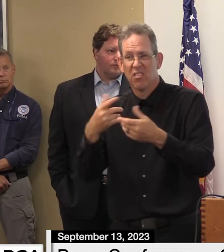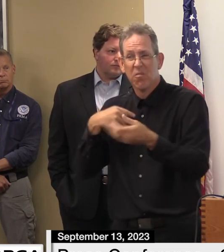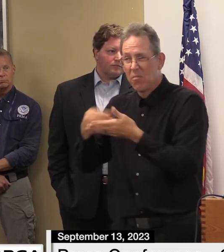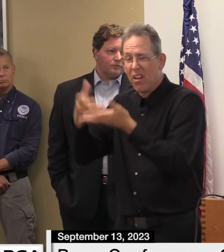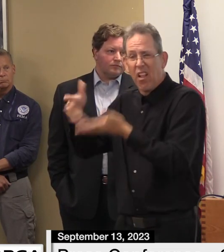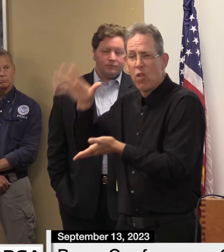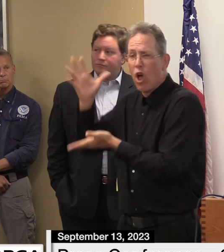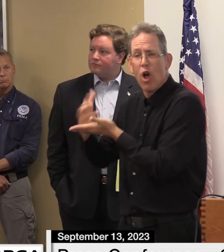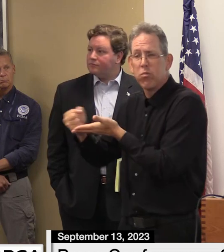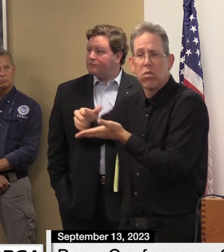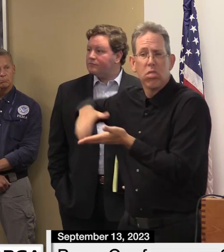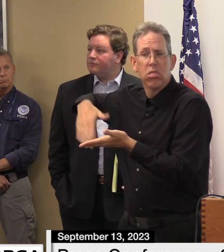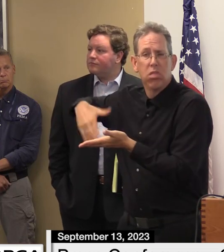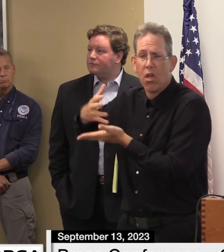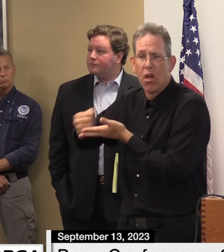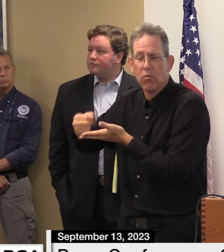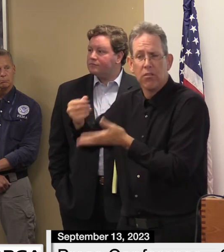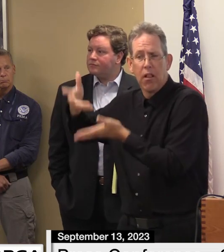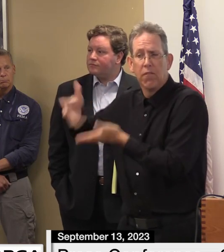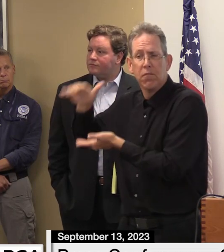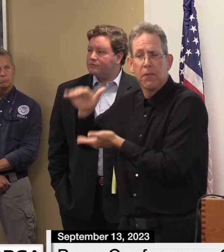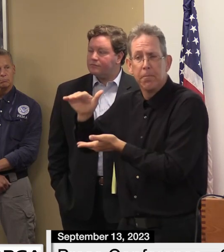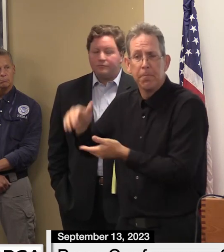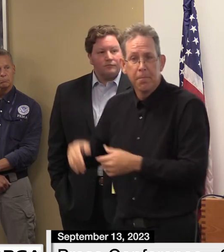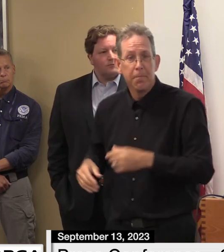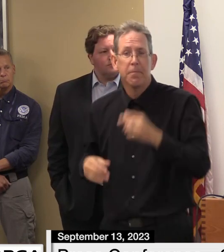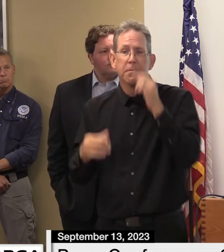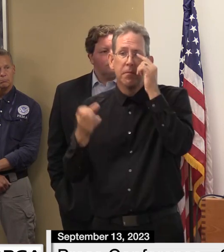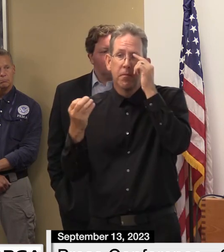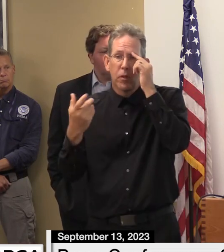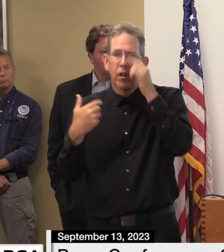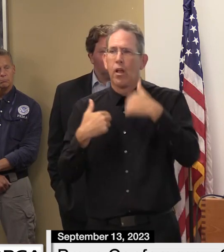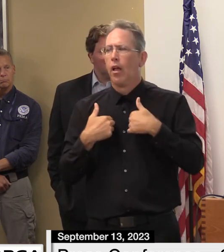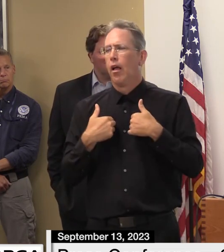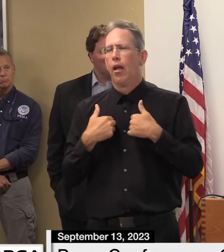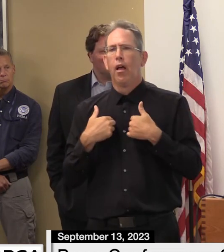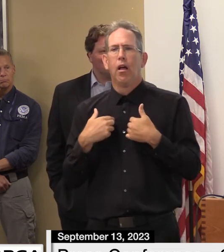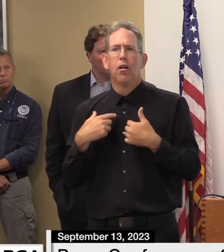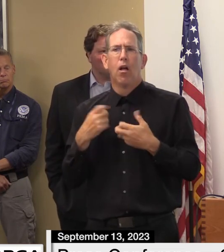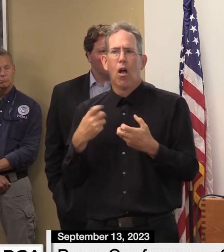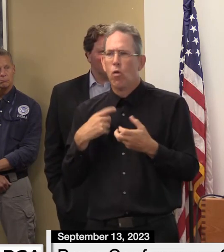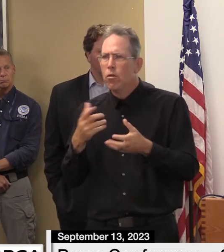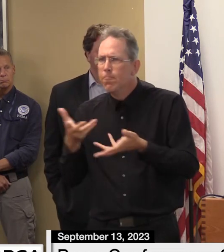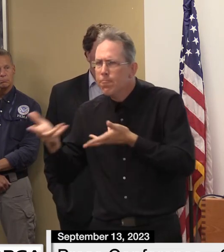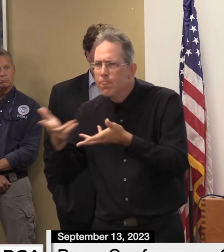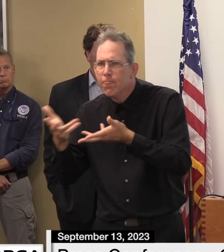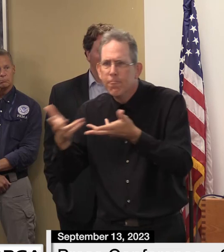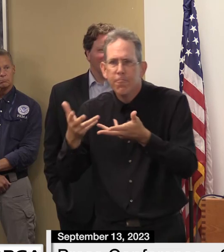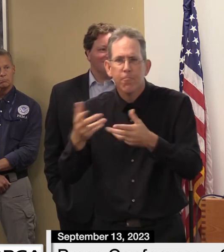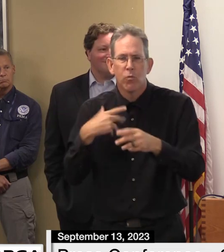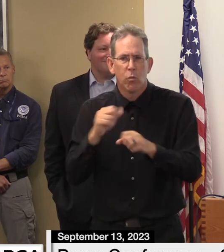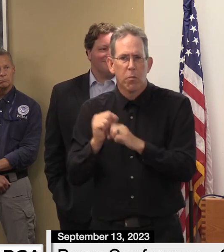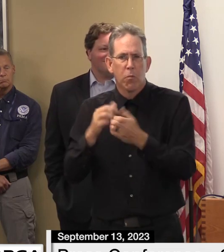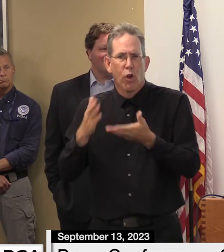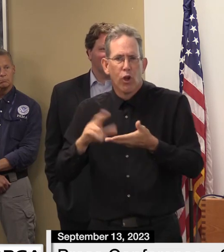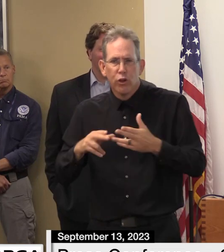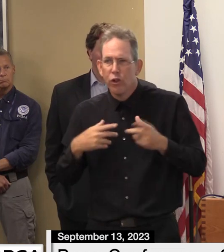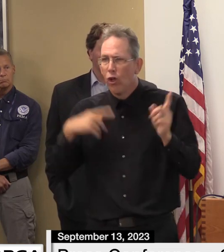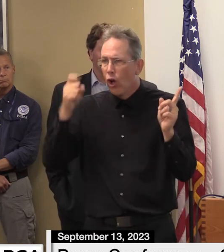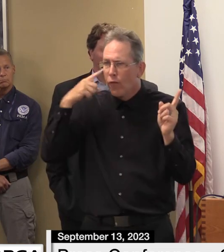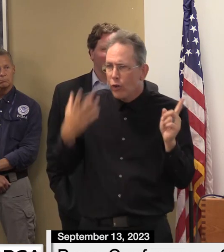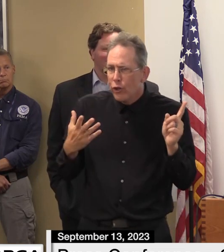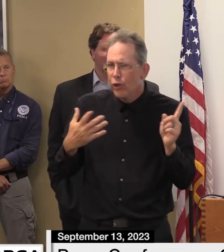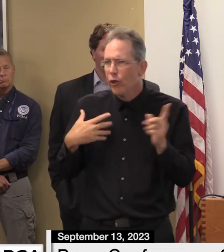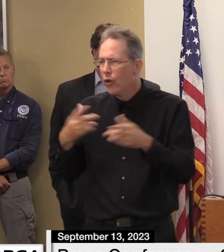With that, I'd just like to say, I've been honored to be working with the housing partners up here and the governor